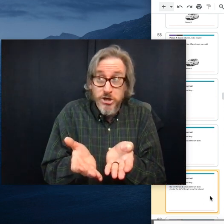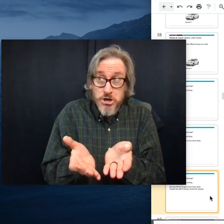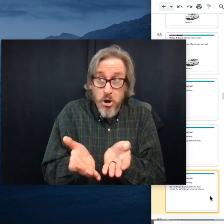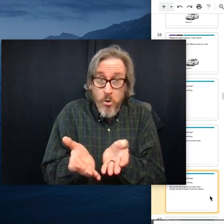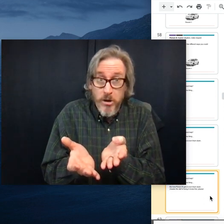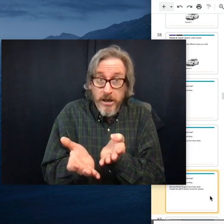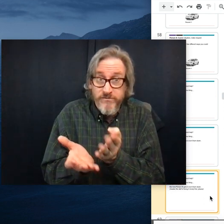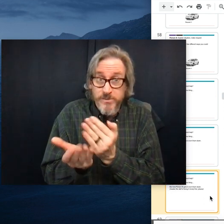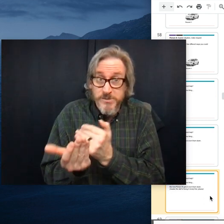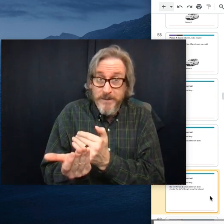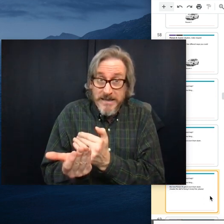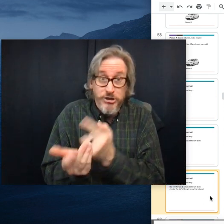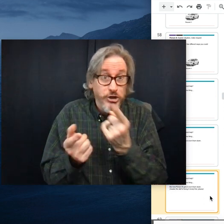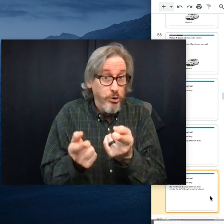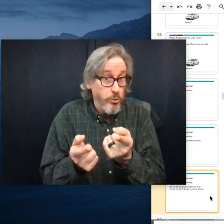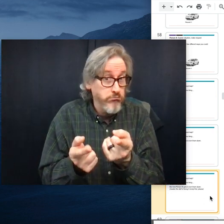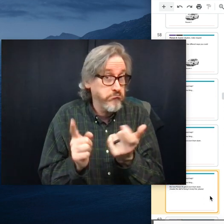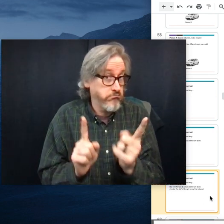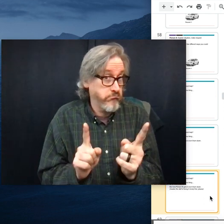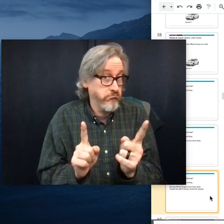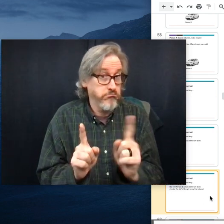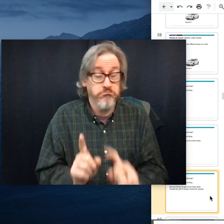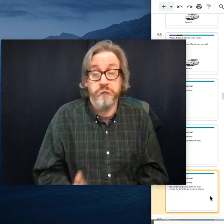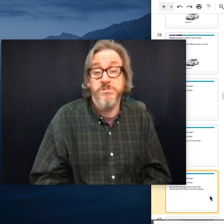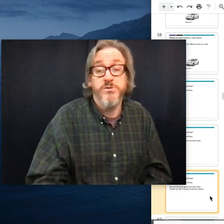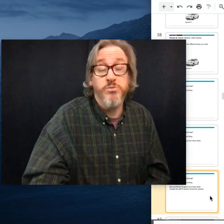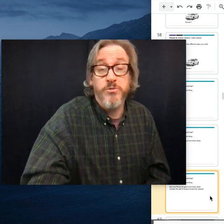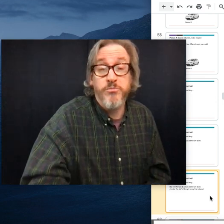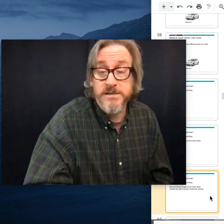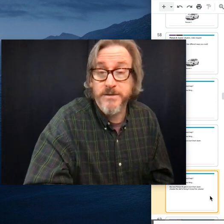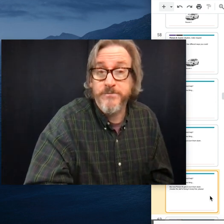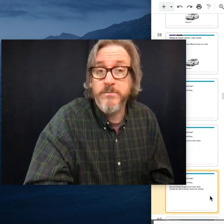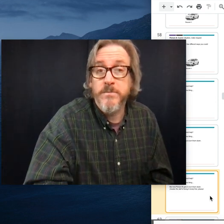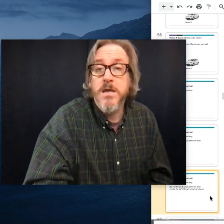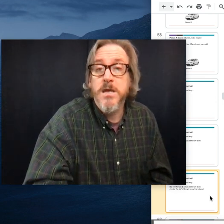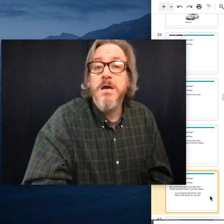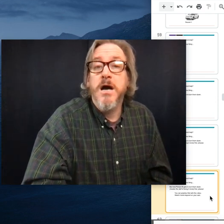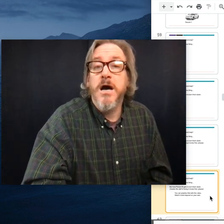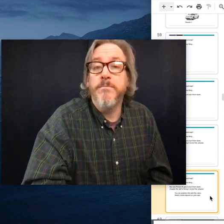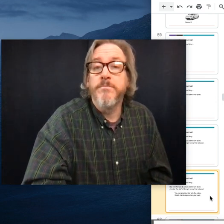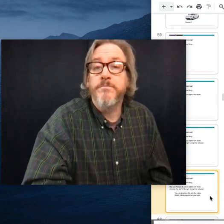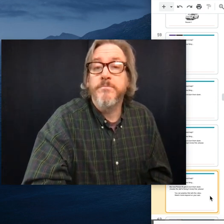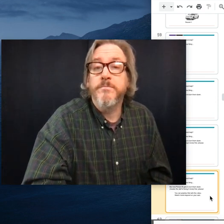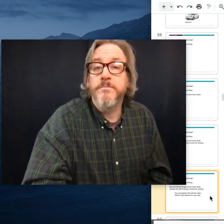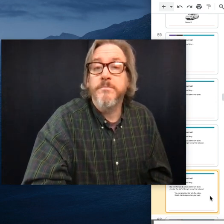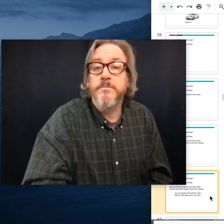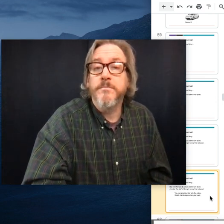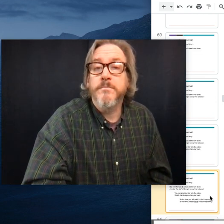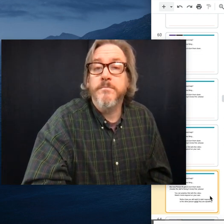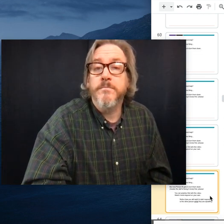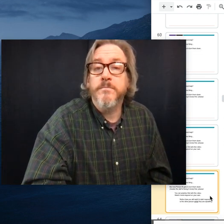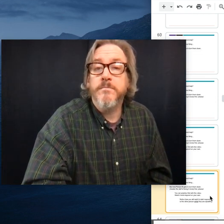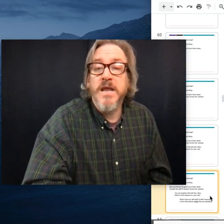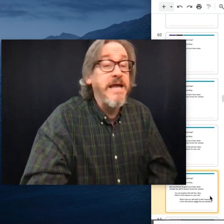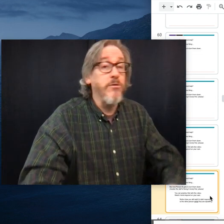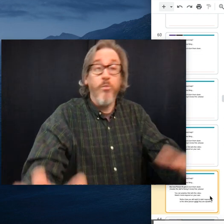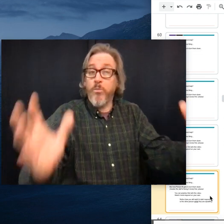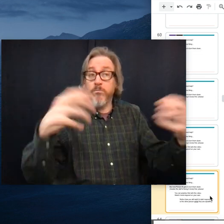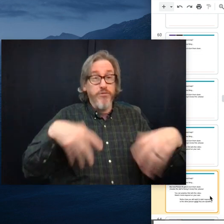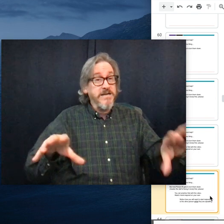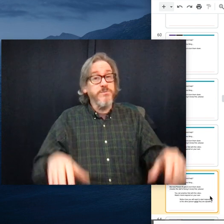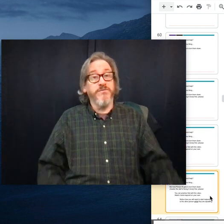the video and then do it yourself. So the next step is response. Something simple, positive